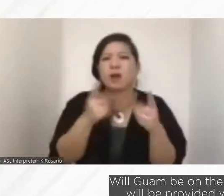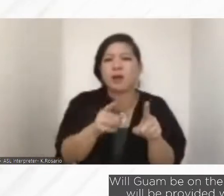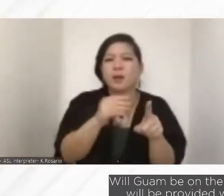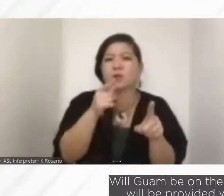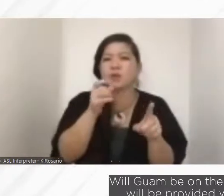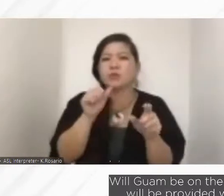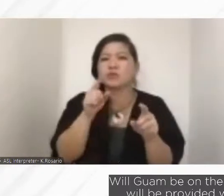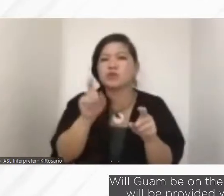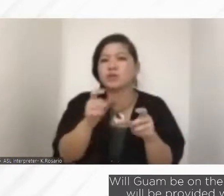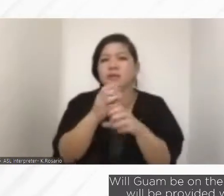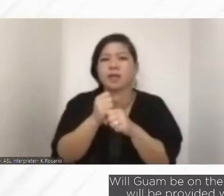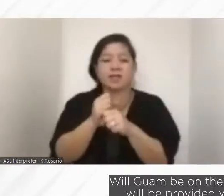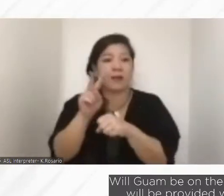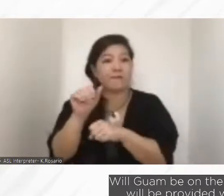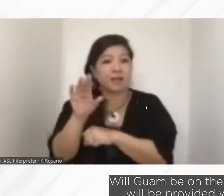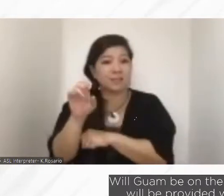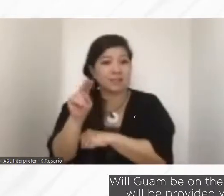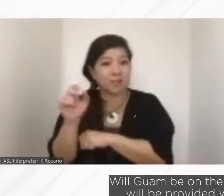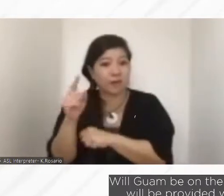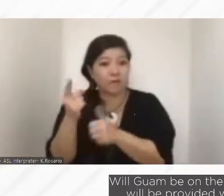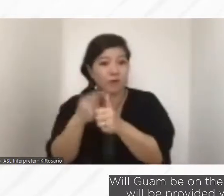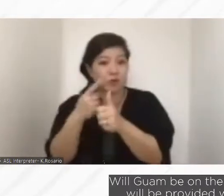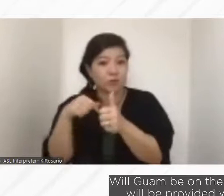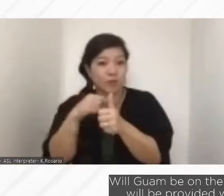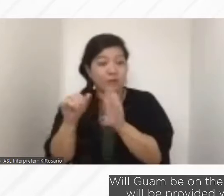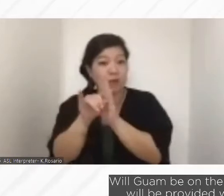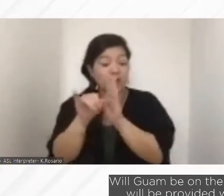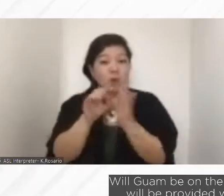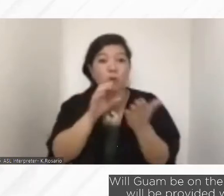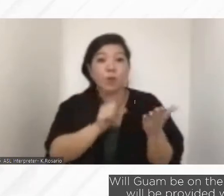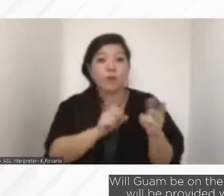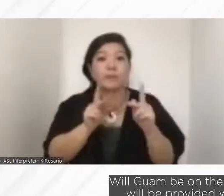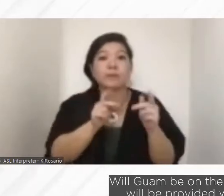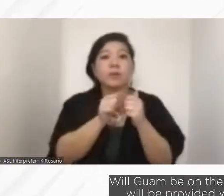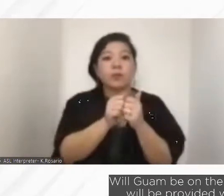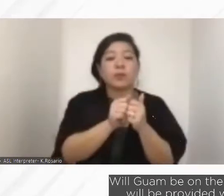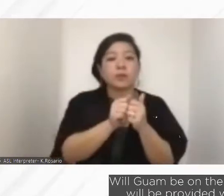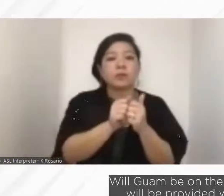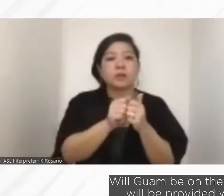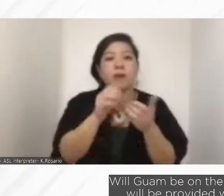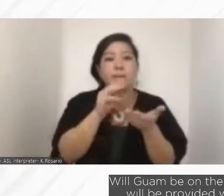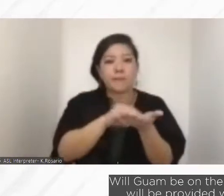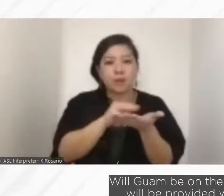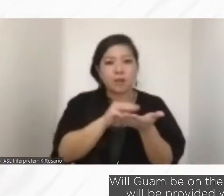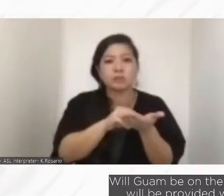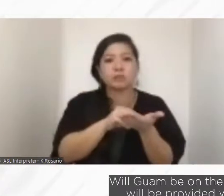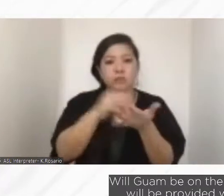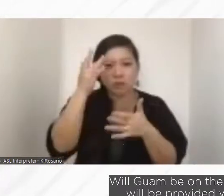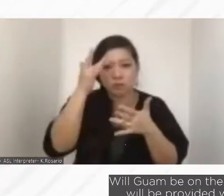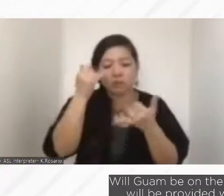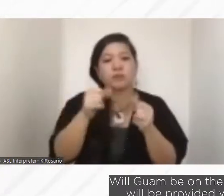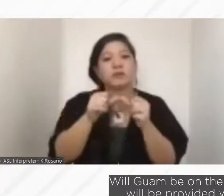get the vaccine first. And we have identified that the elderly and people with chronic medical conditions, followed